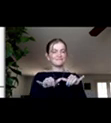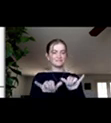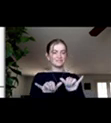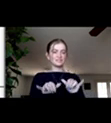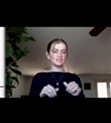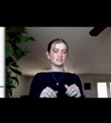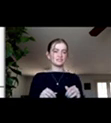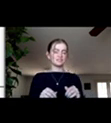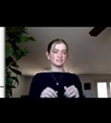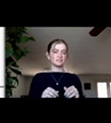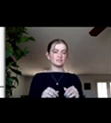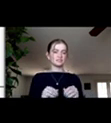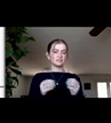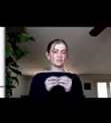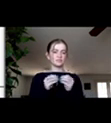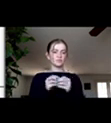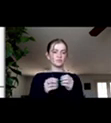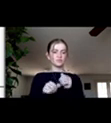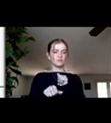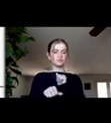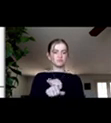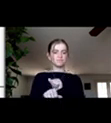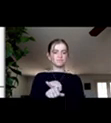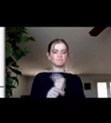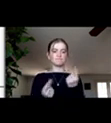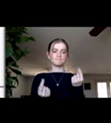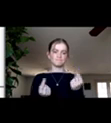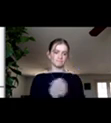there is still work to be done.